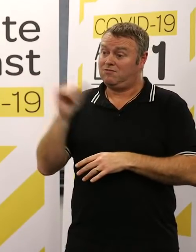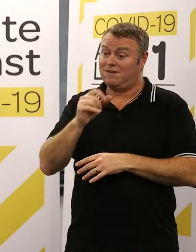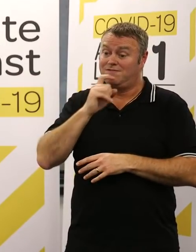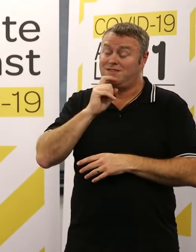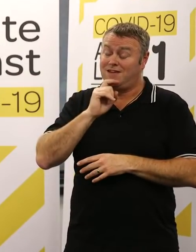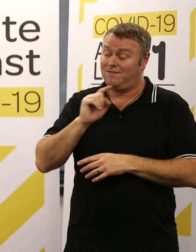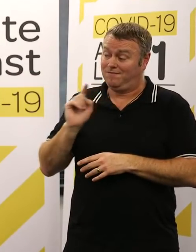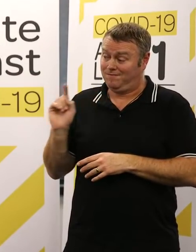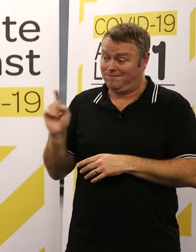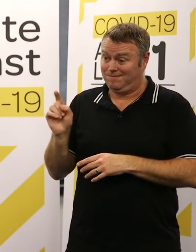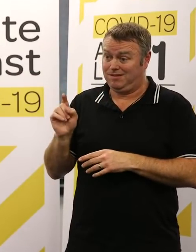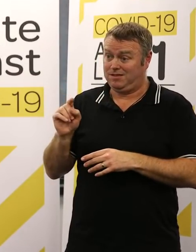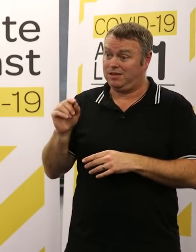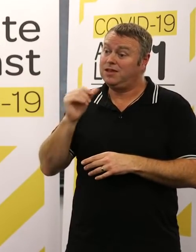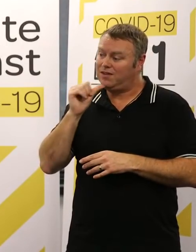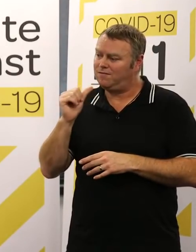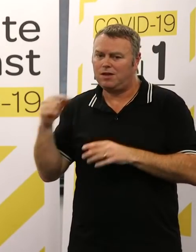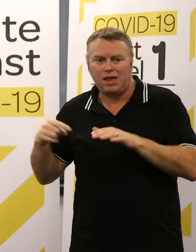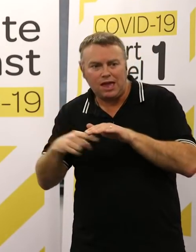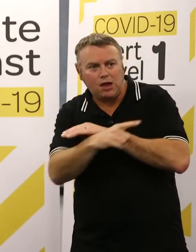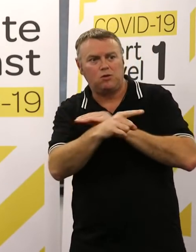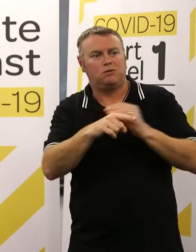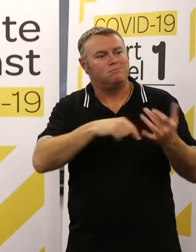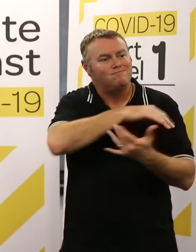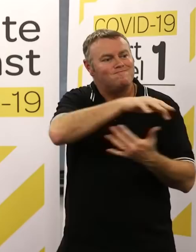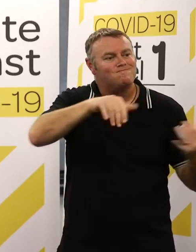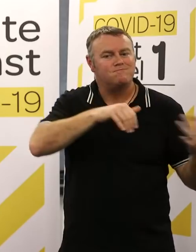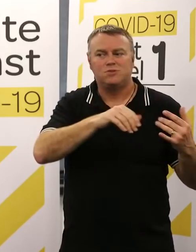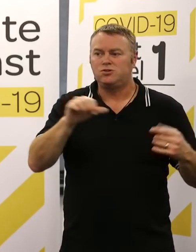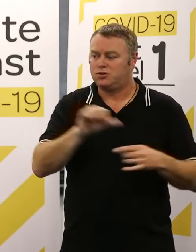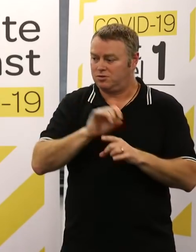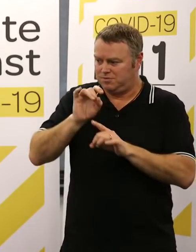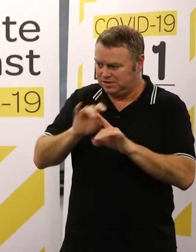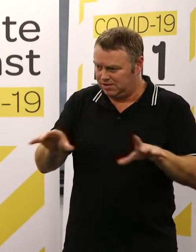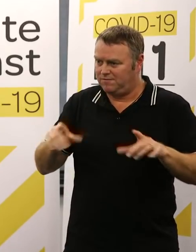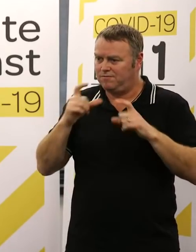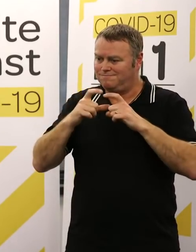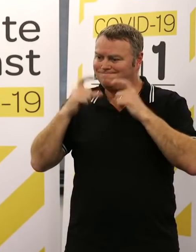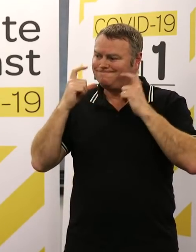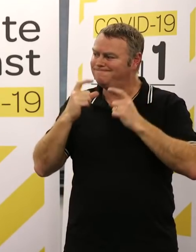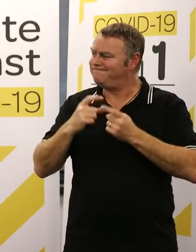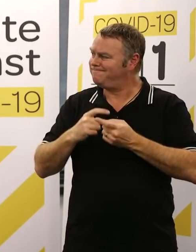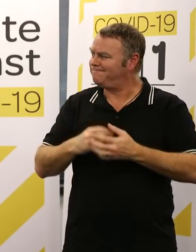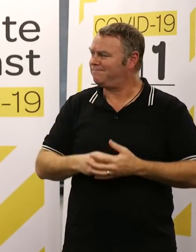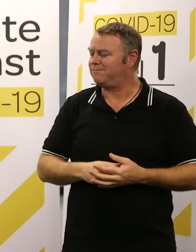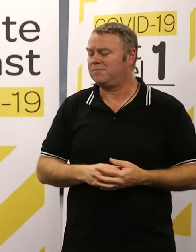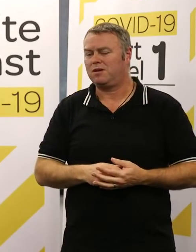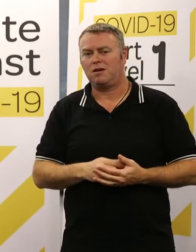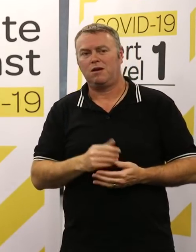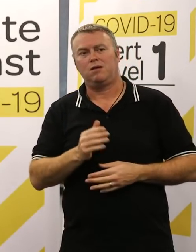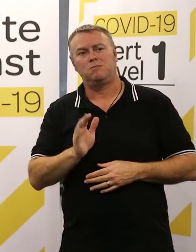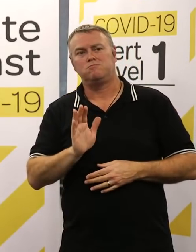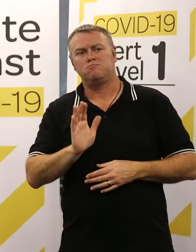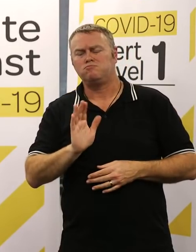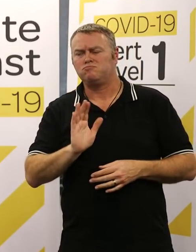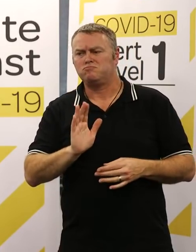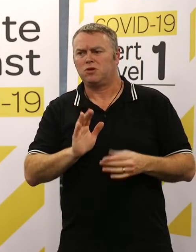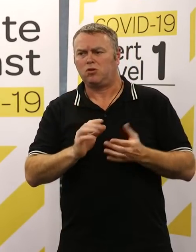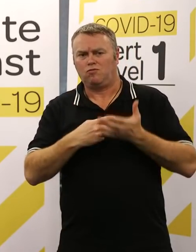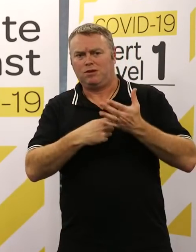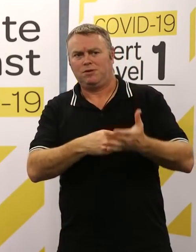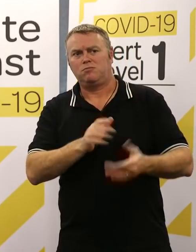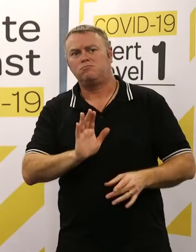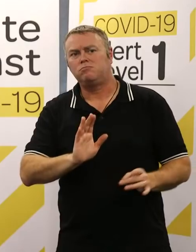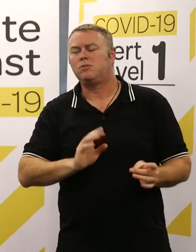not necessarily. I do know, and again I spoke just this morning with the Medical Director of Air New Zealand, they have really